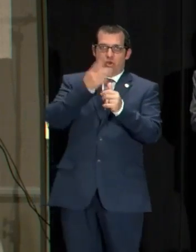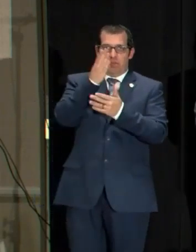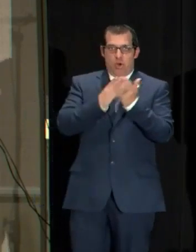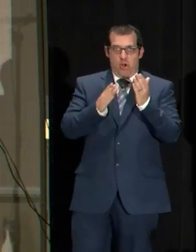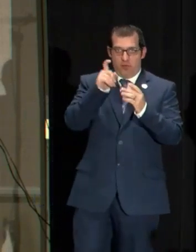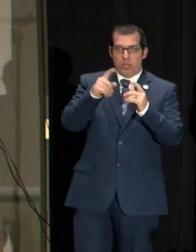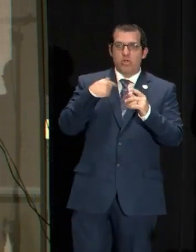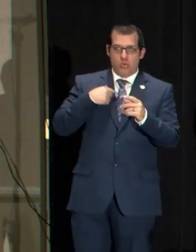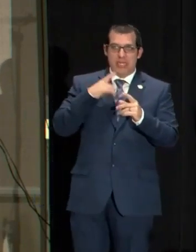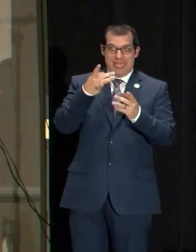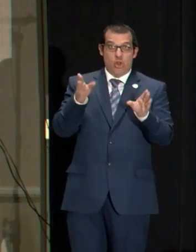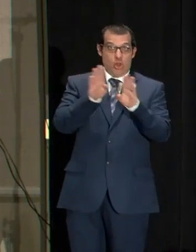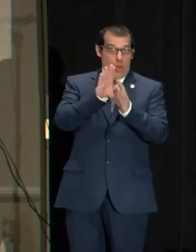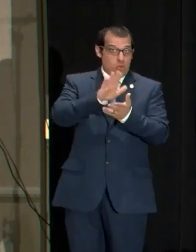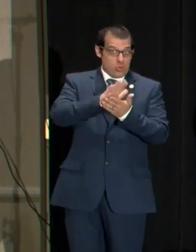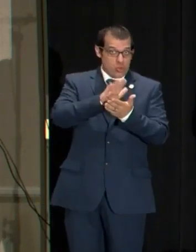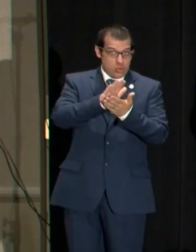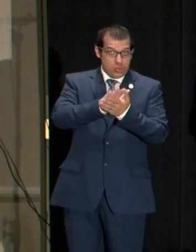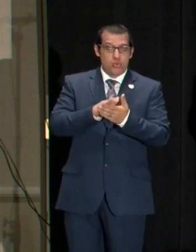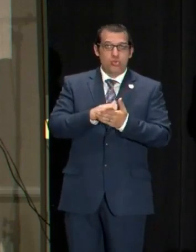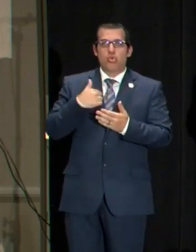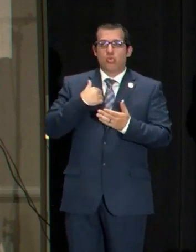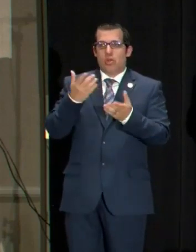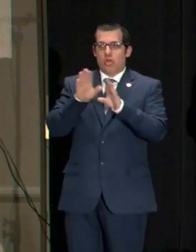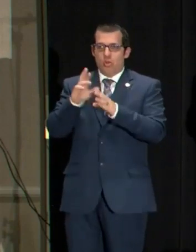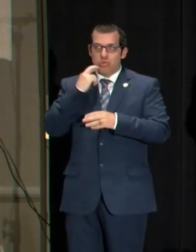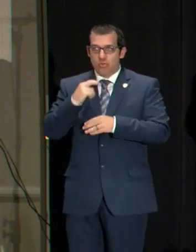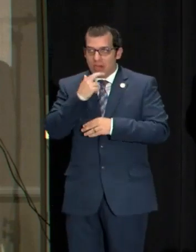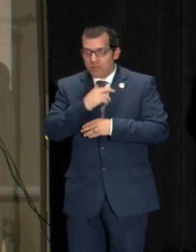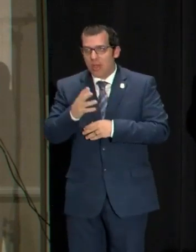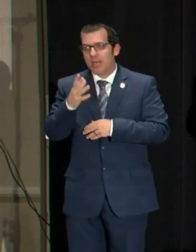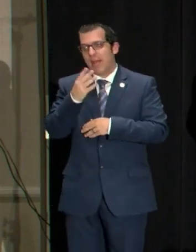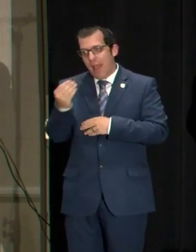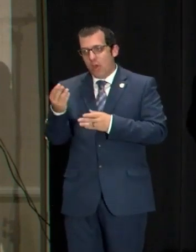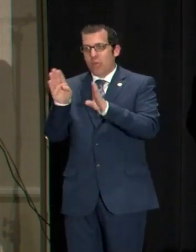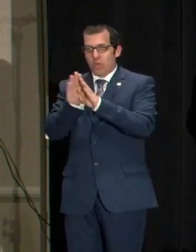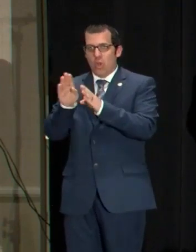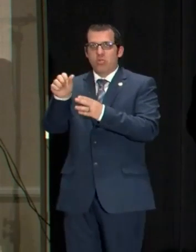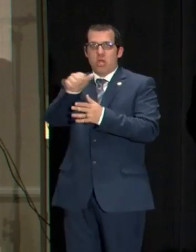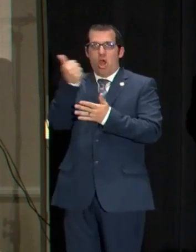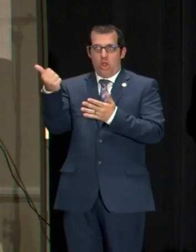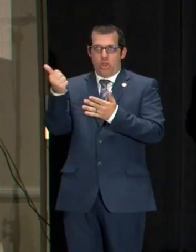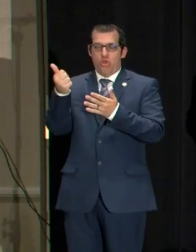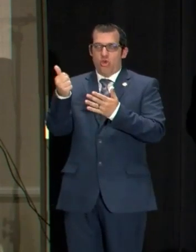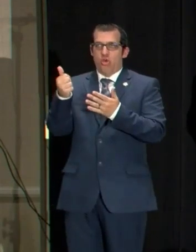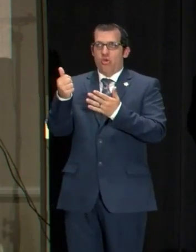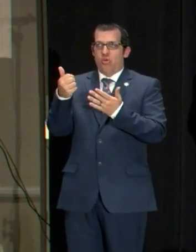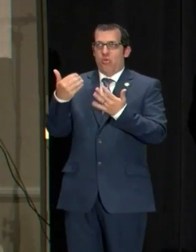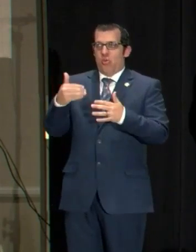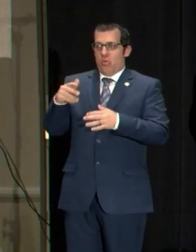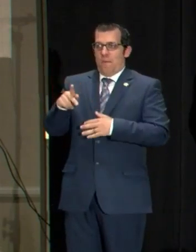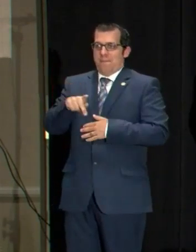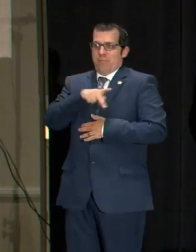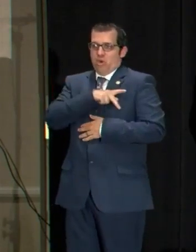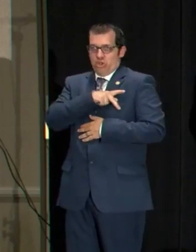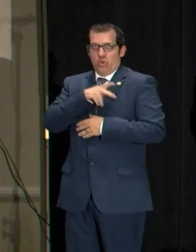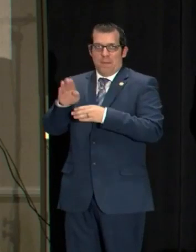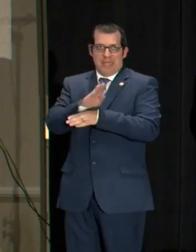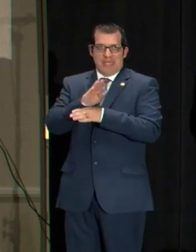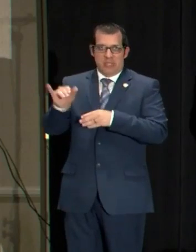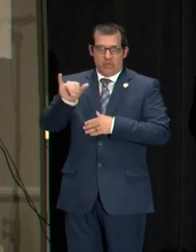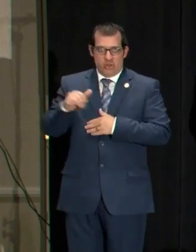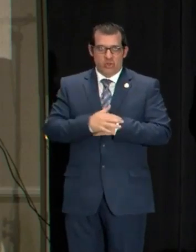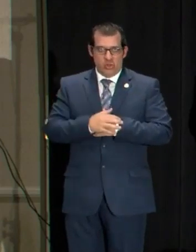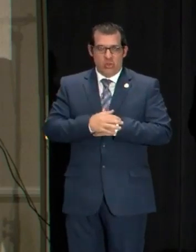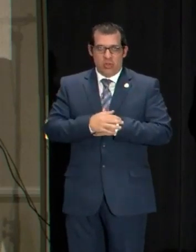did close the schools, and we closed restaurants, and we closed other very personal